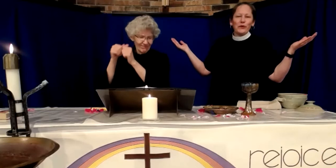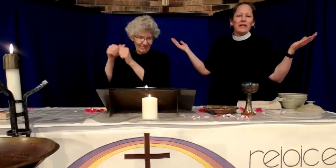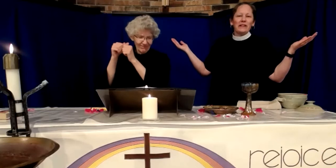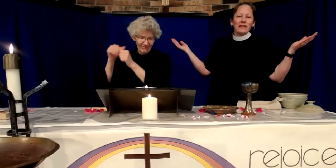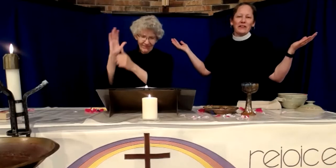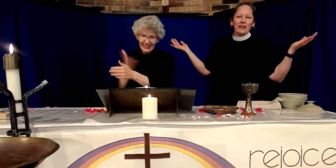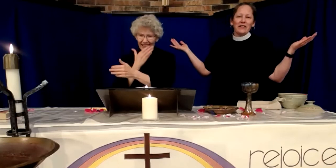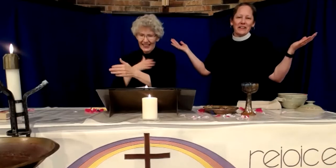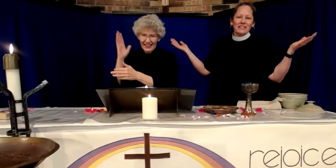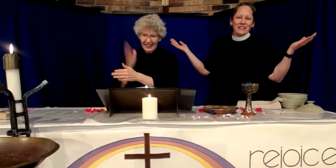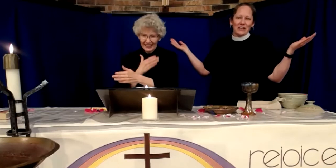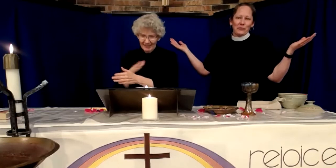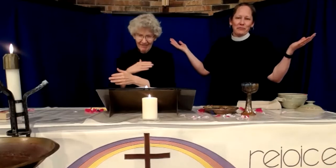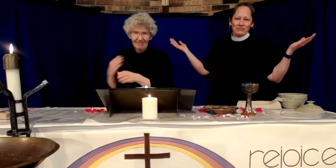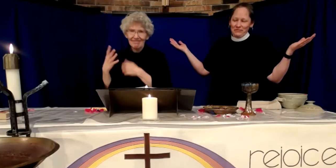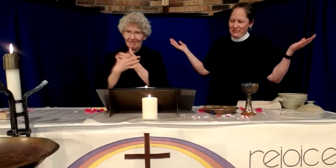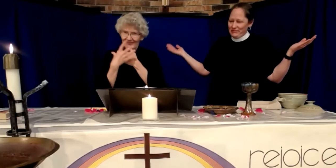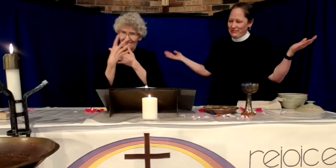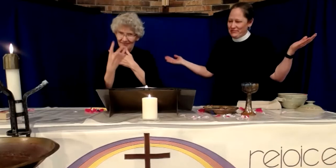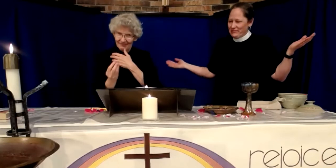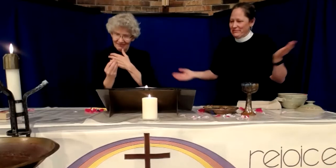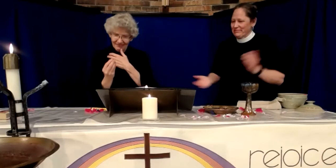and join in their unending peace.